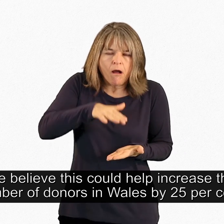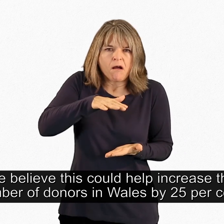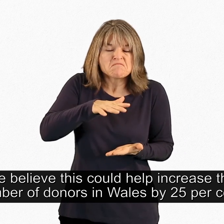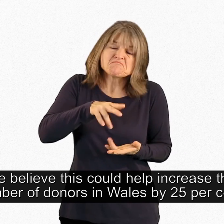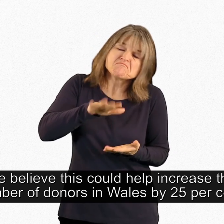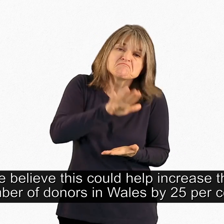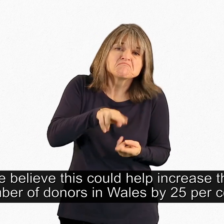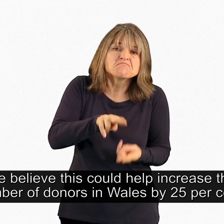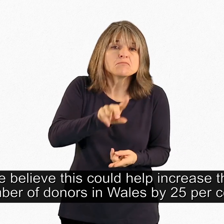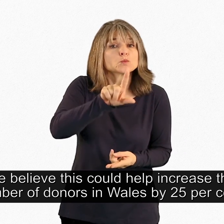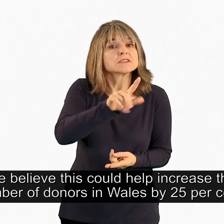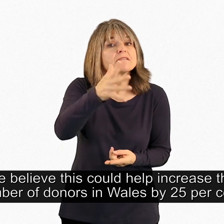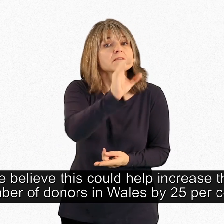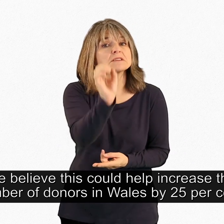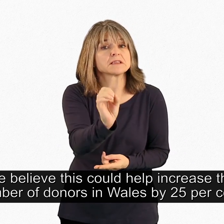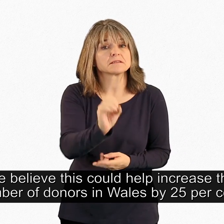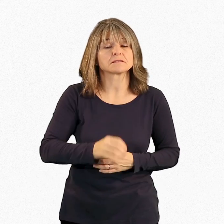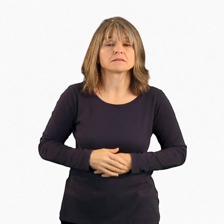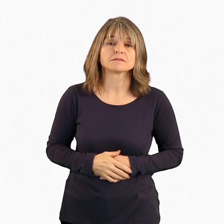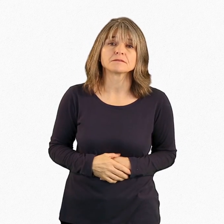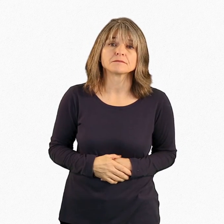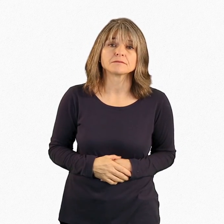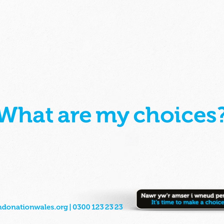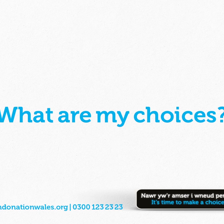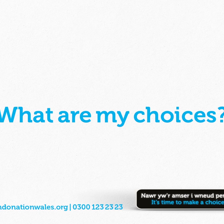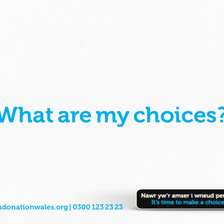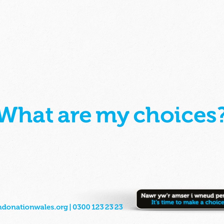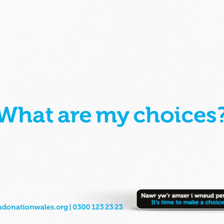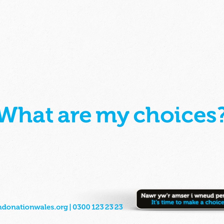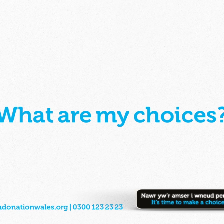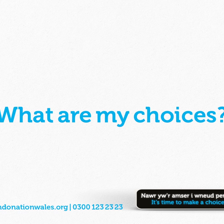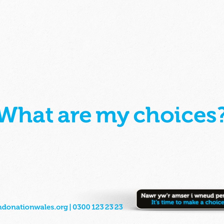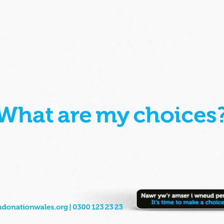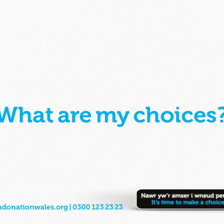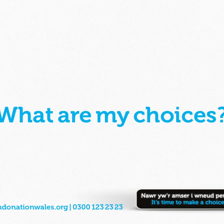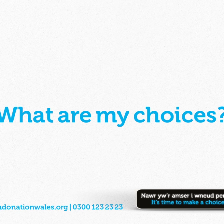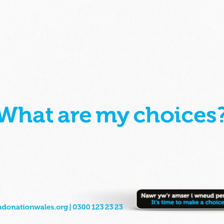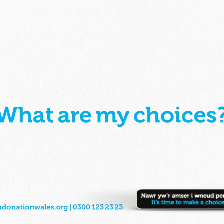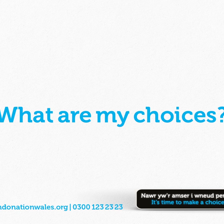this could help increase the in What are my choices?